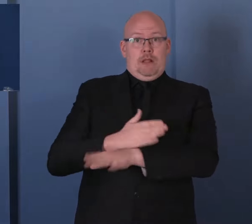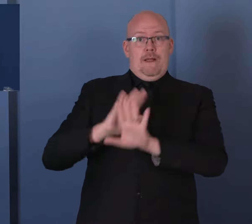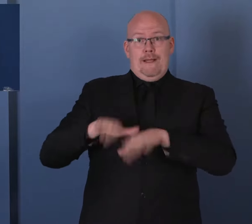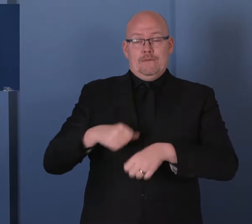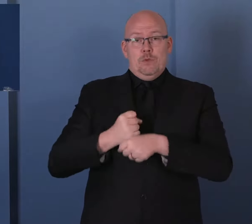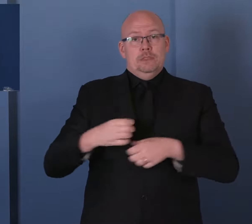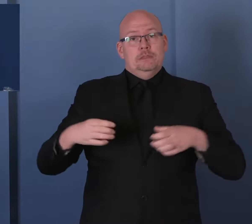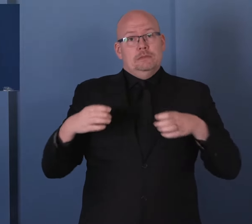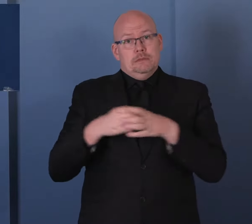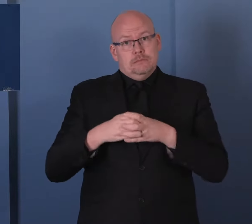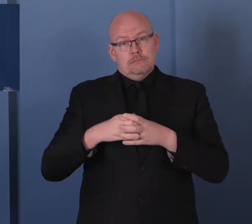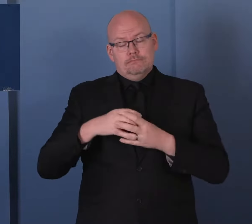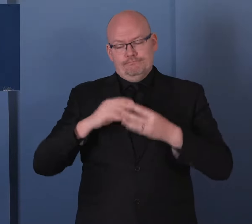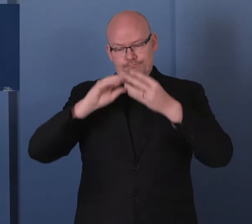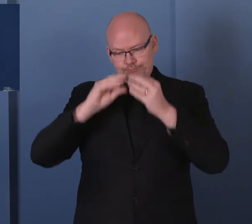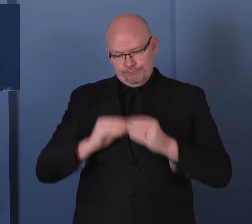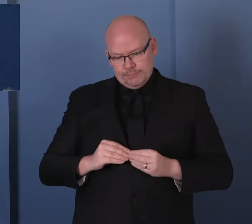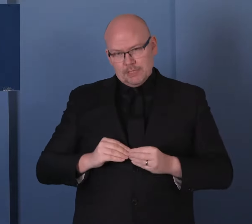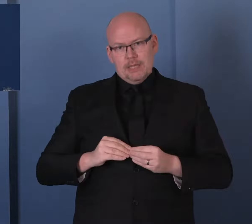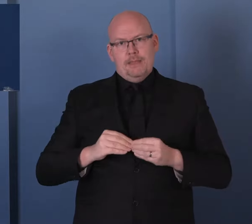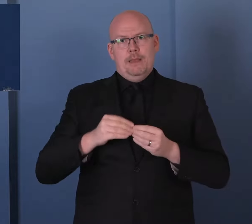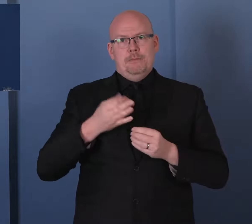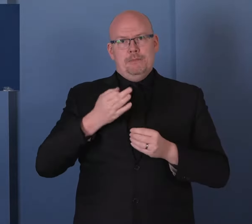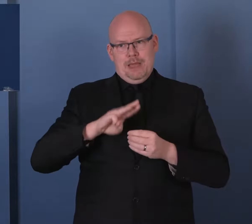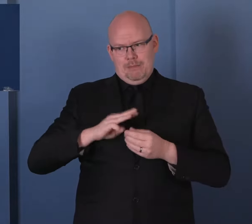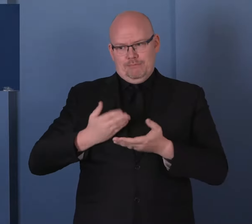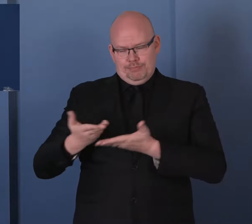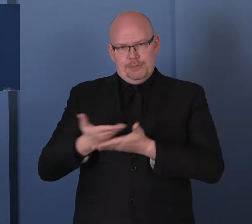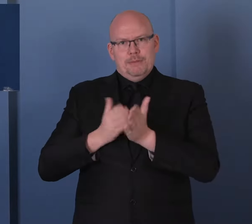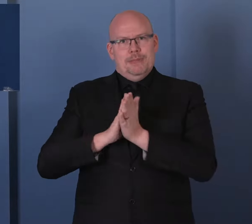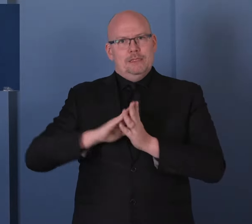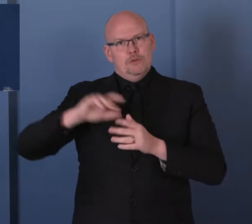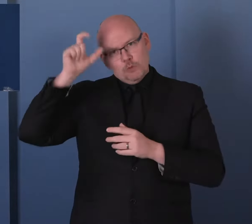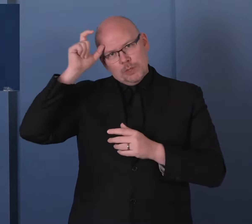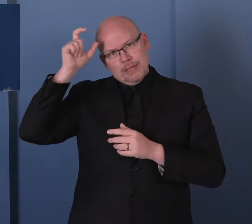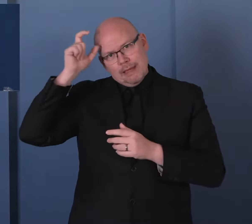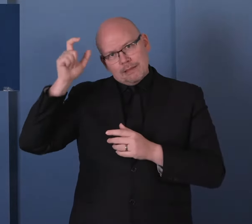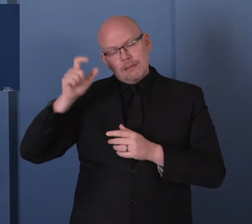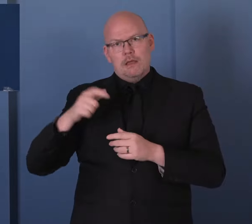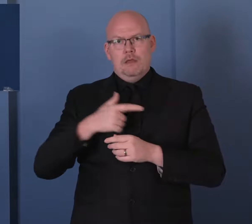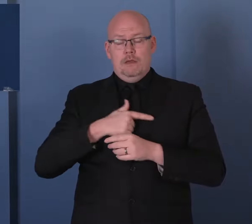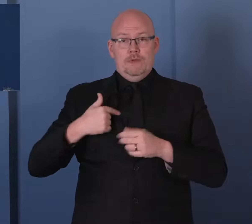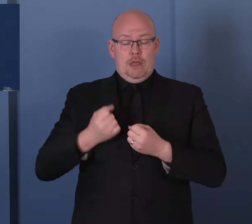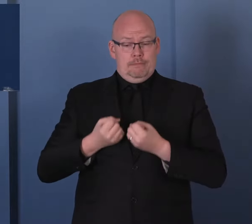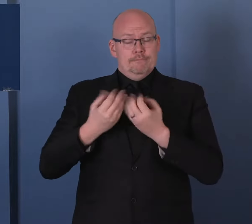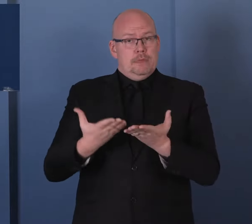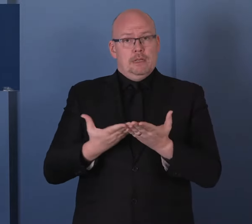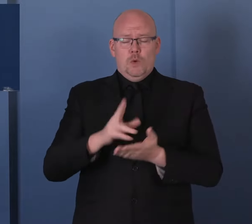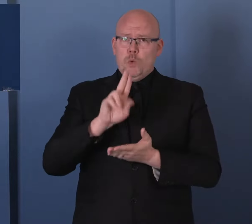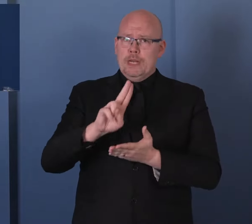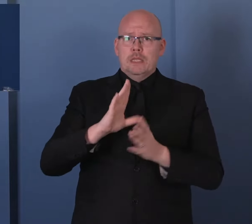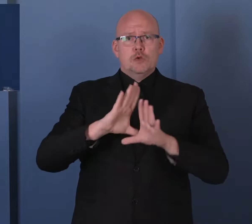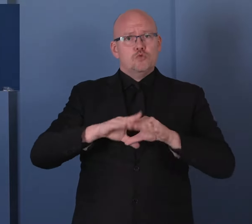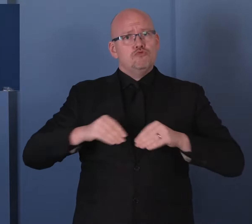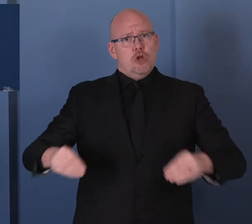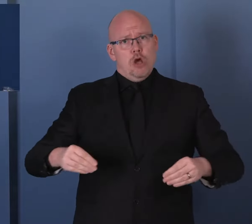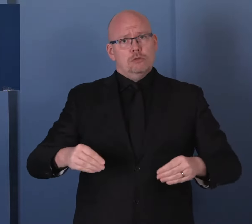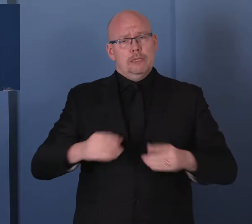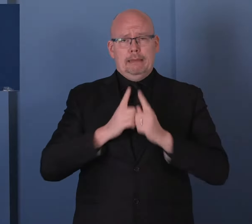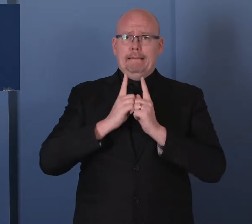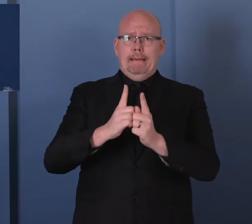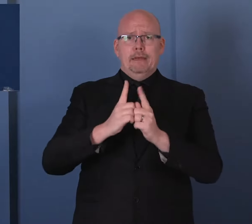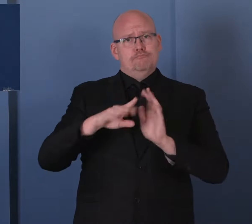the trilateral memorandum with Turkey. We have delivered concrete results on all parts of the